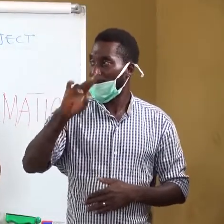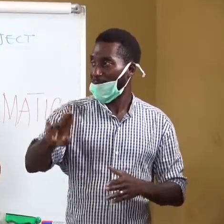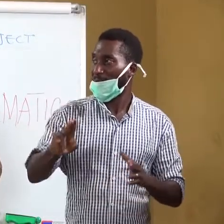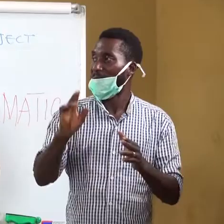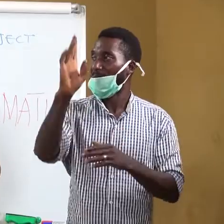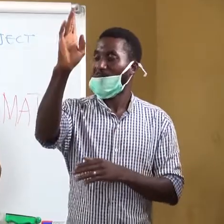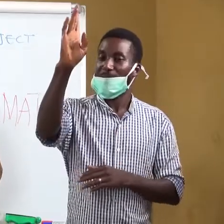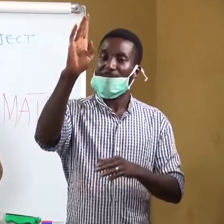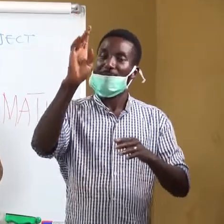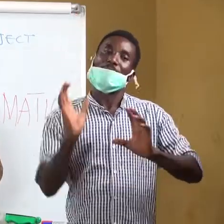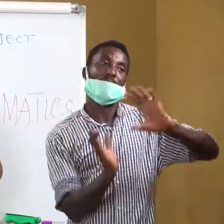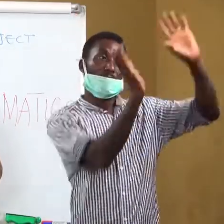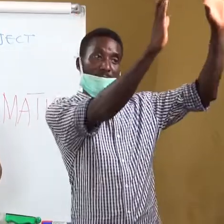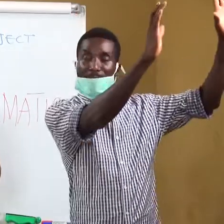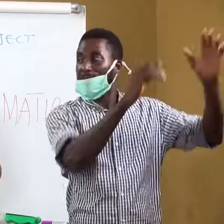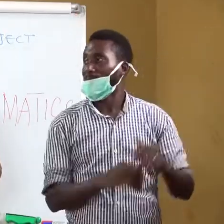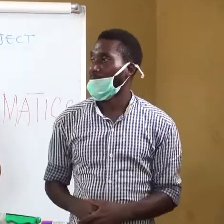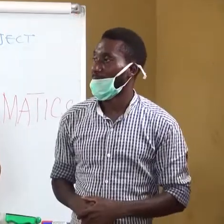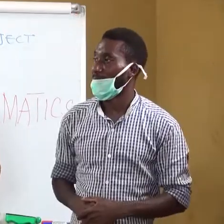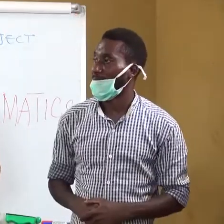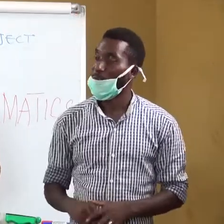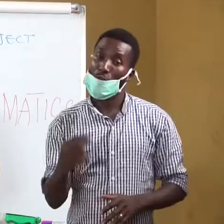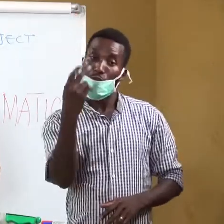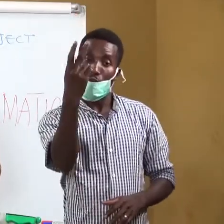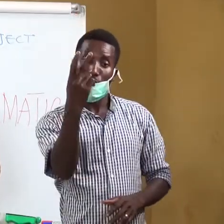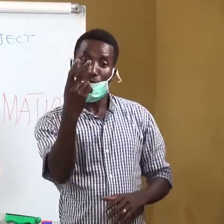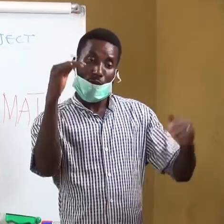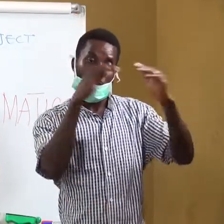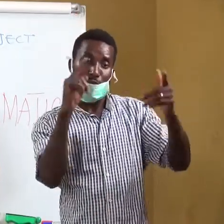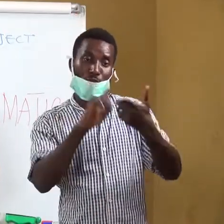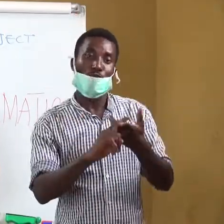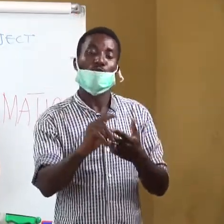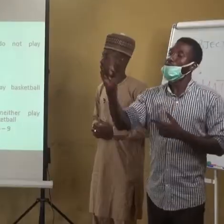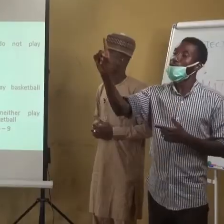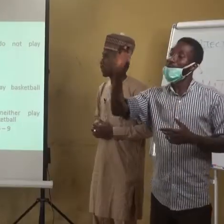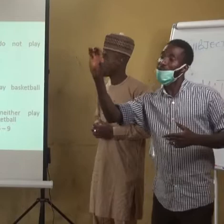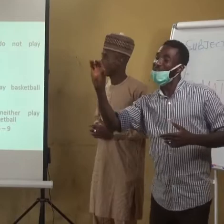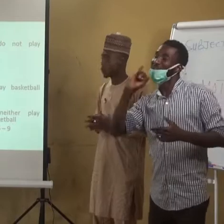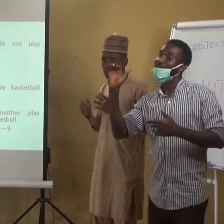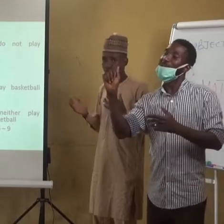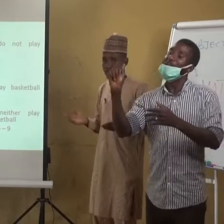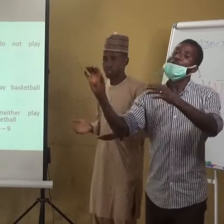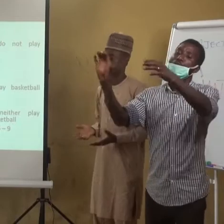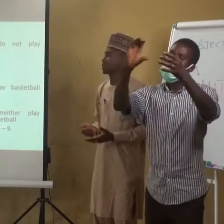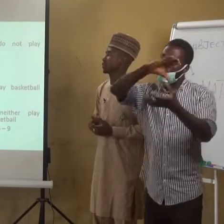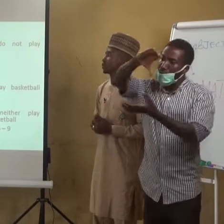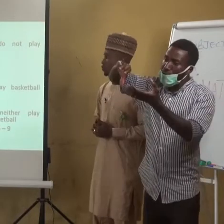represent basketball. U equals to 100, that is the universal set. It's a set of